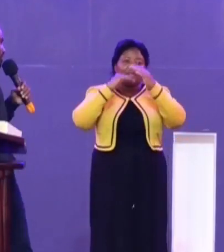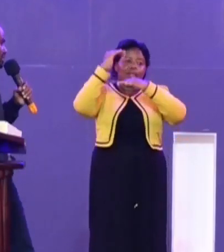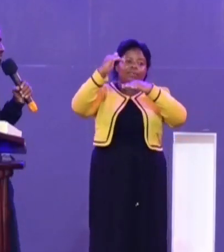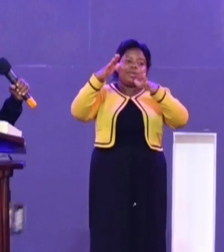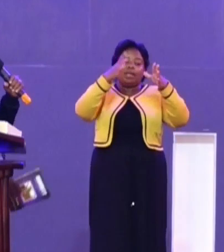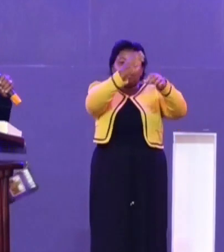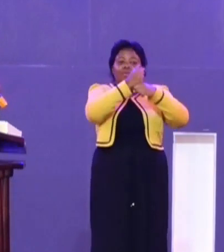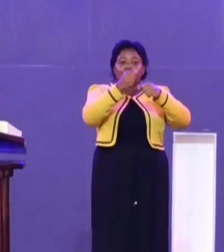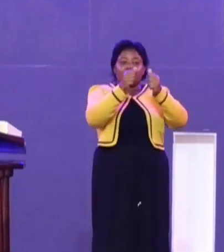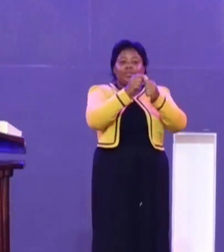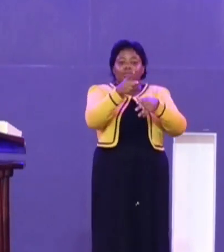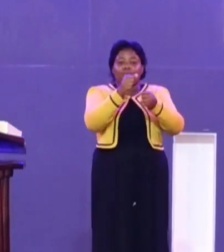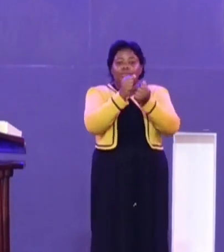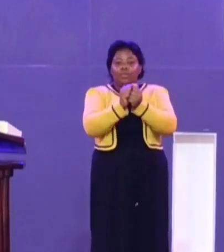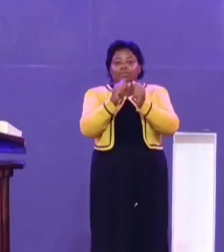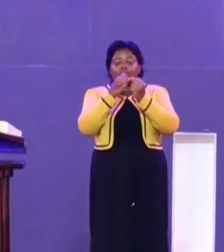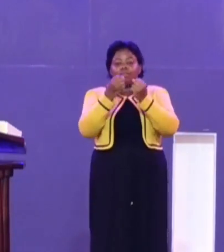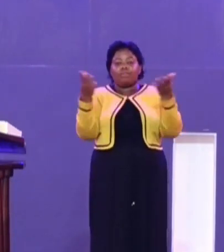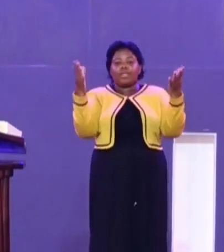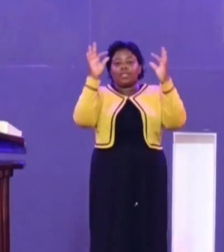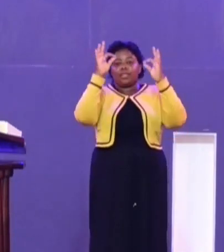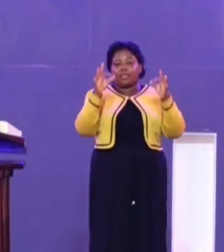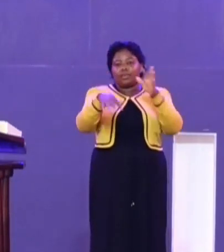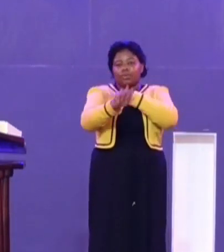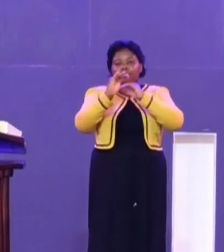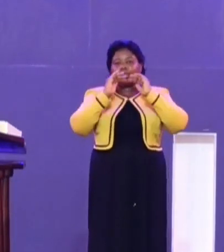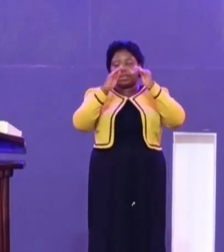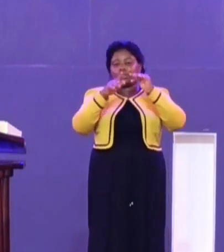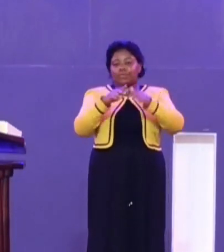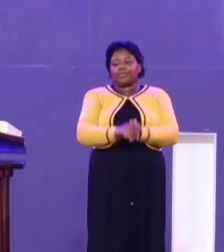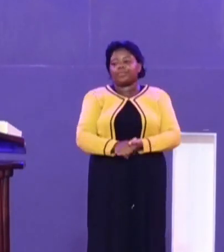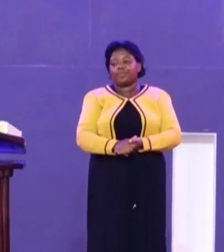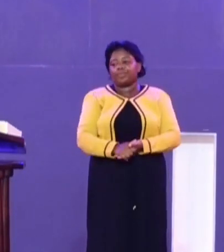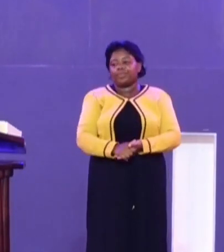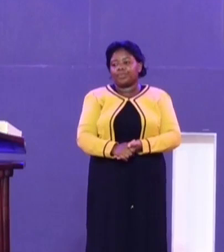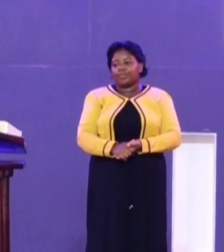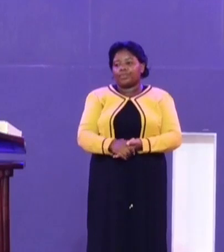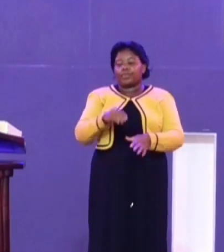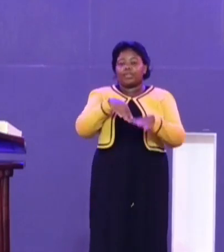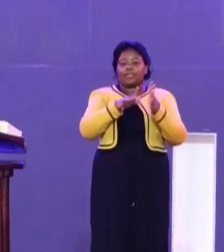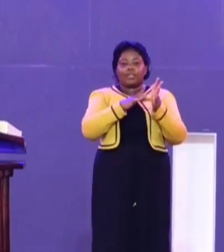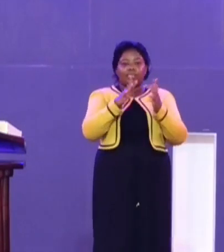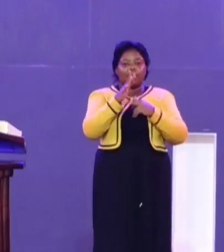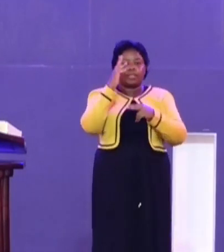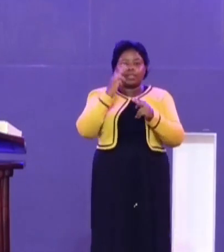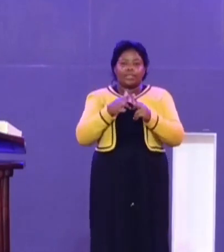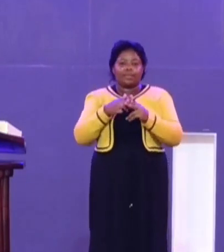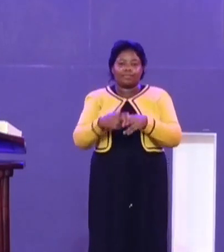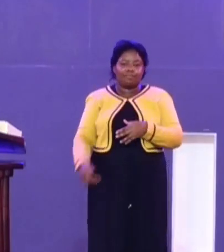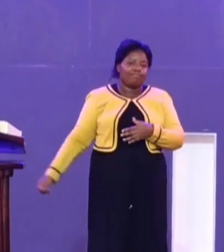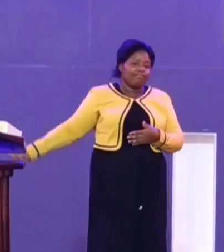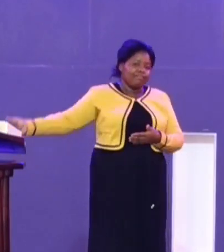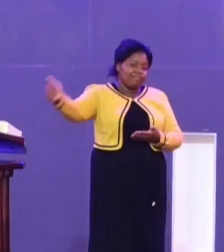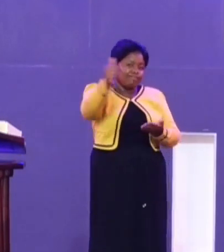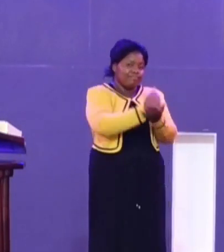with more things. God bless you as you come. In Jesus' name.